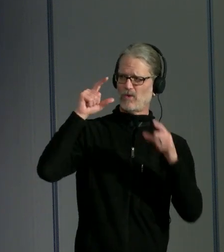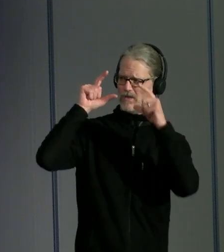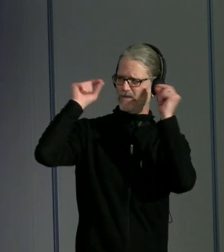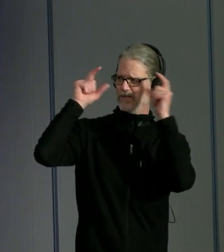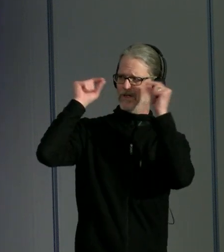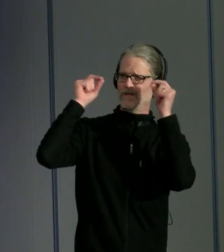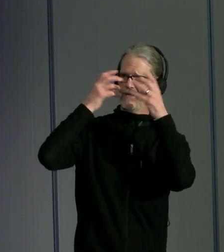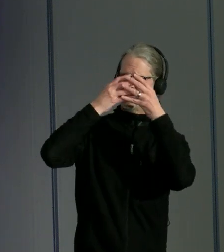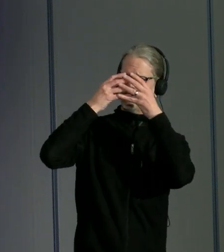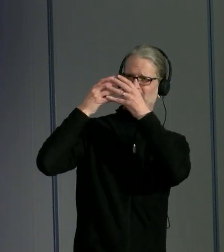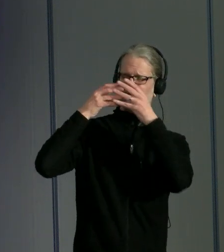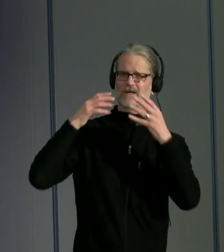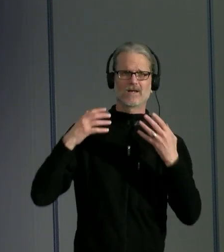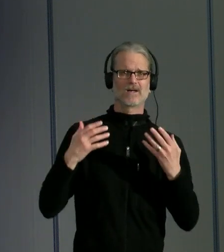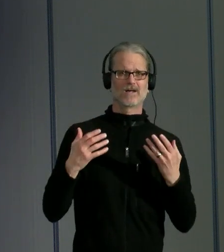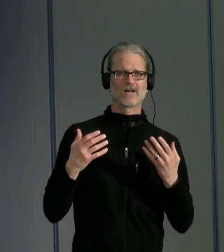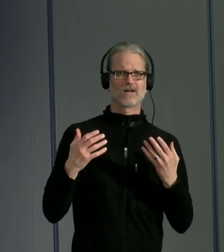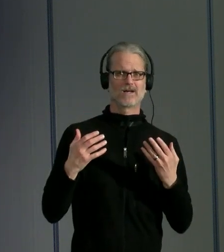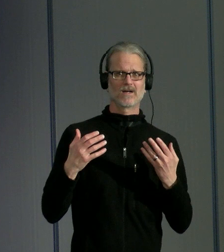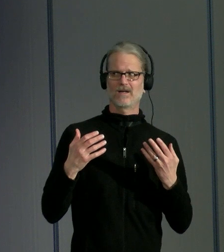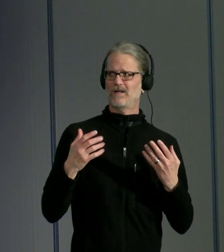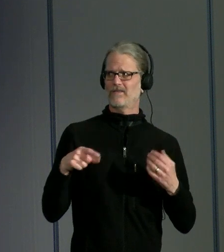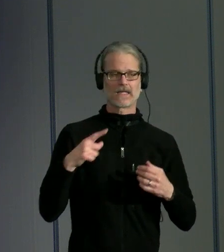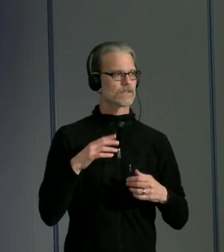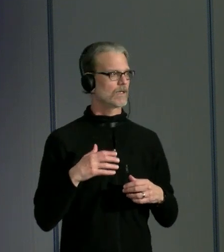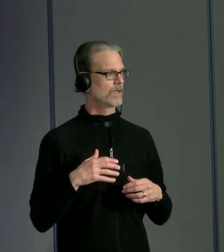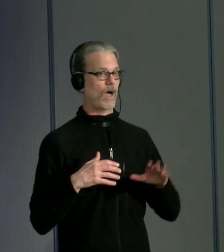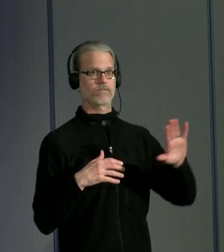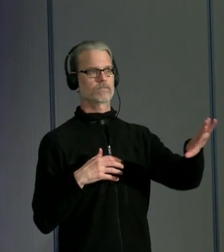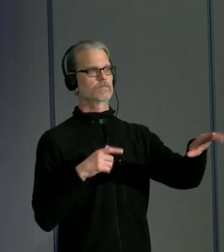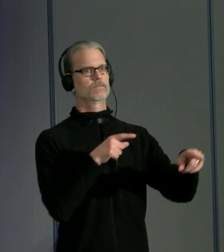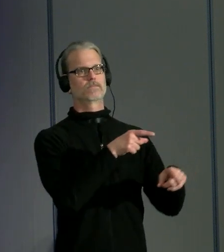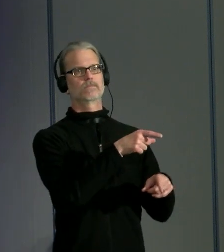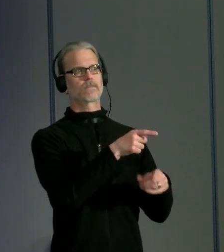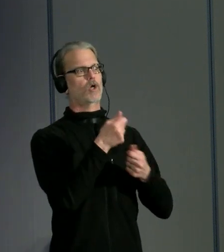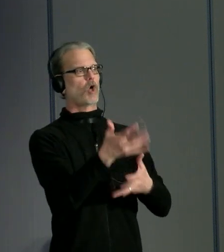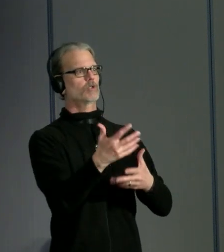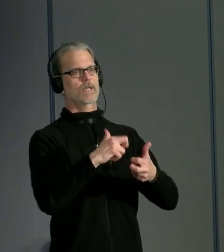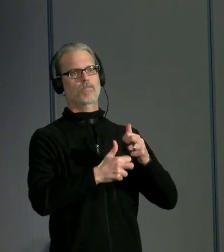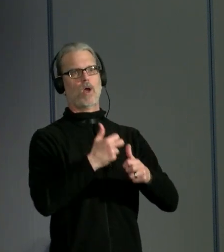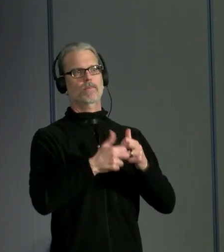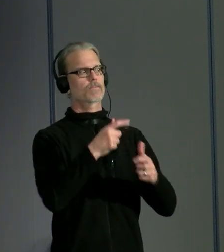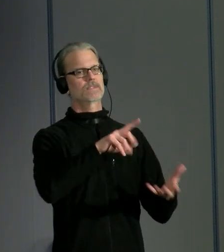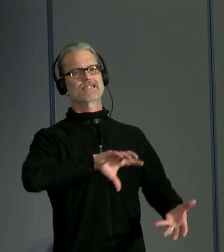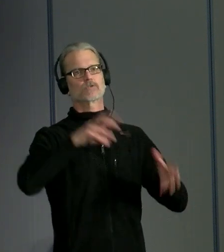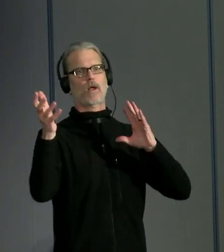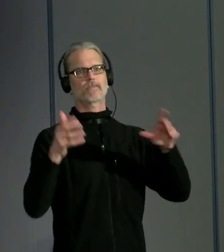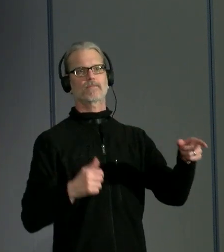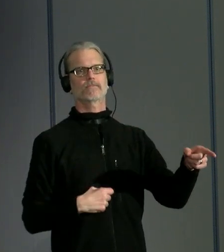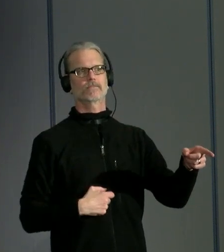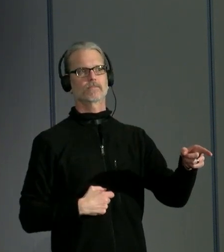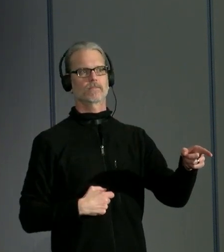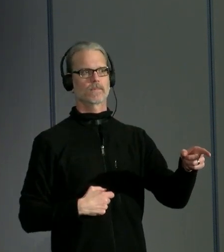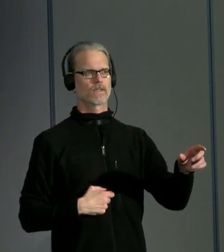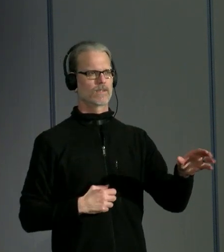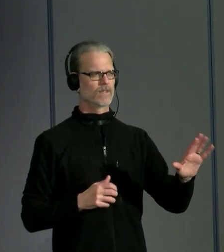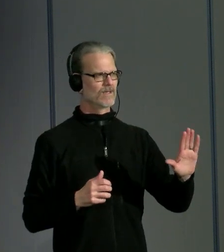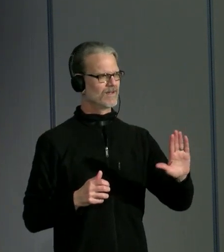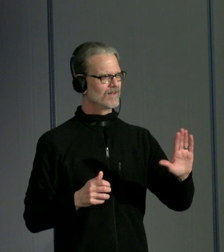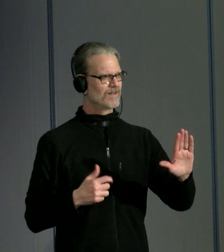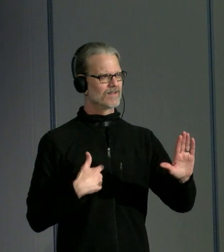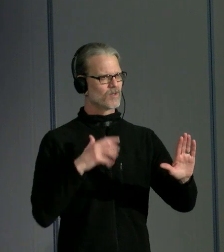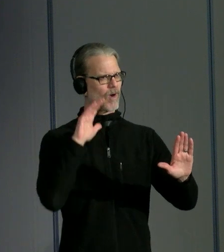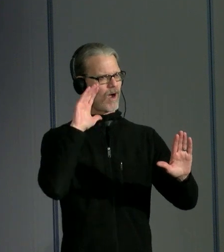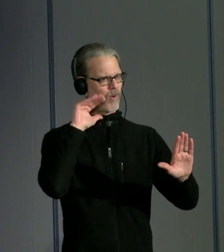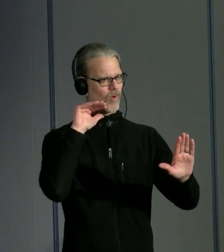absorptive filters, they said she was being disruptive. So I would hope that